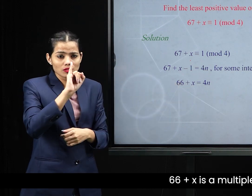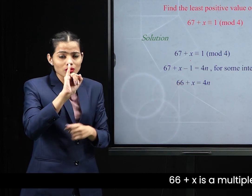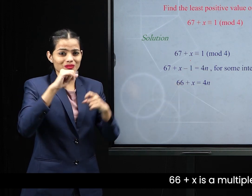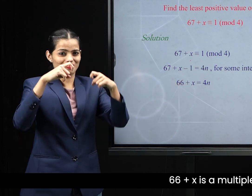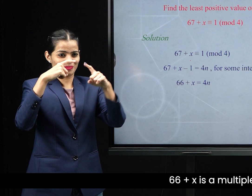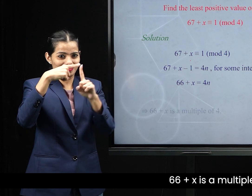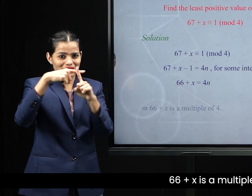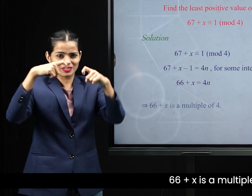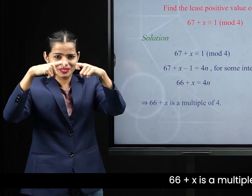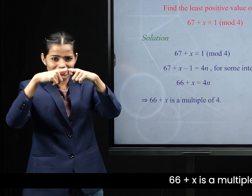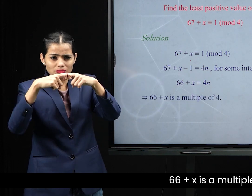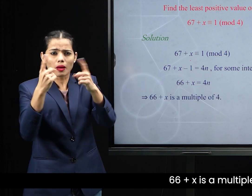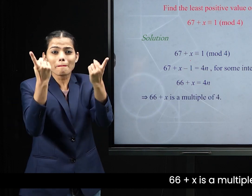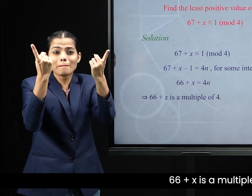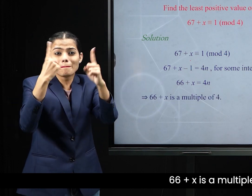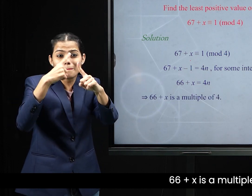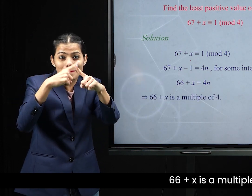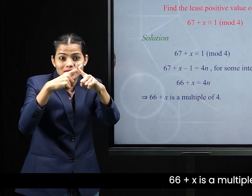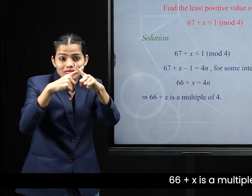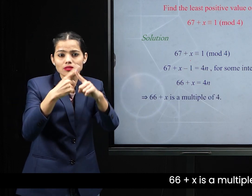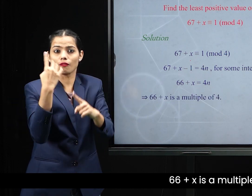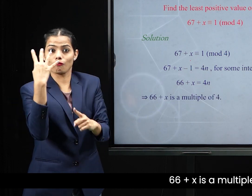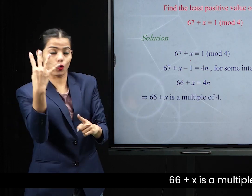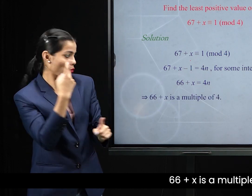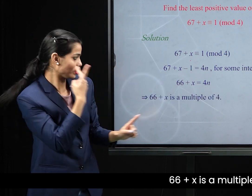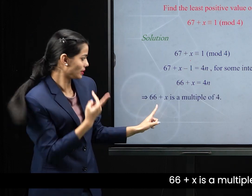66 plus x is a multiple of 4.